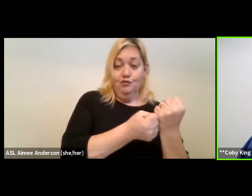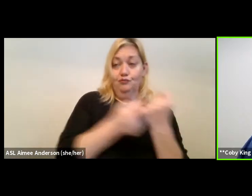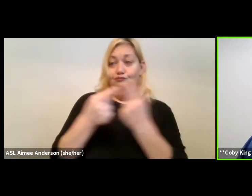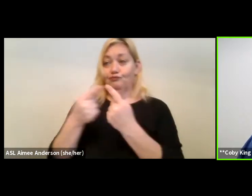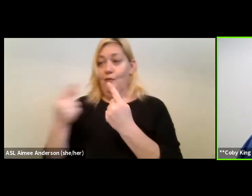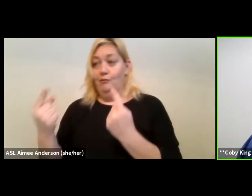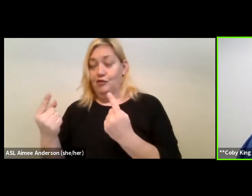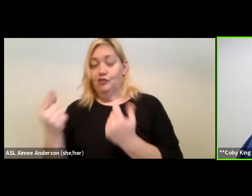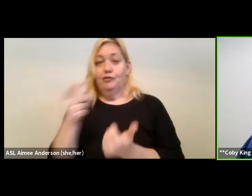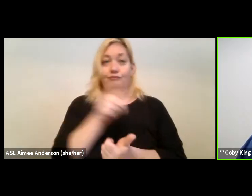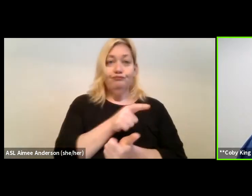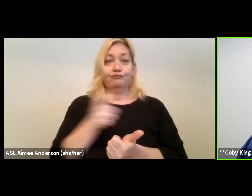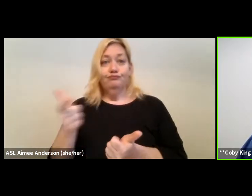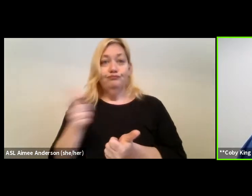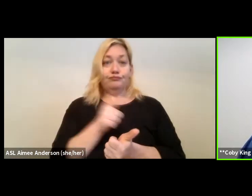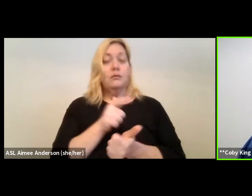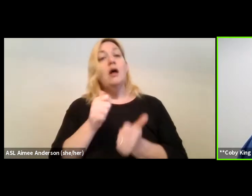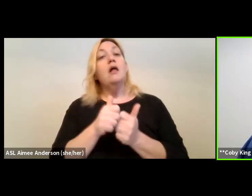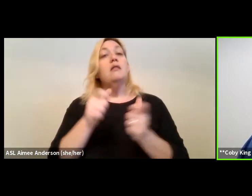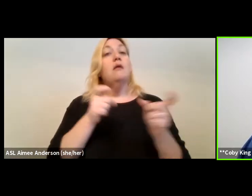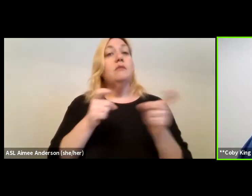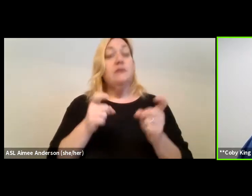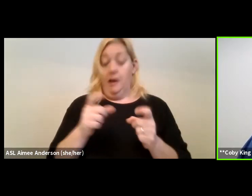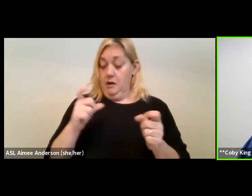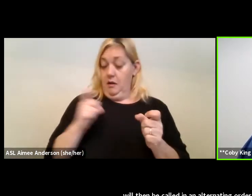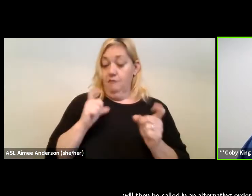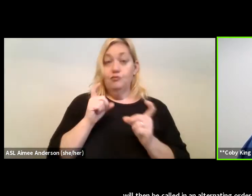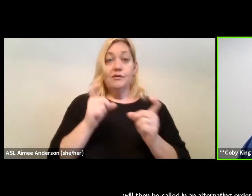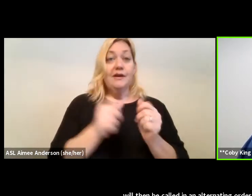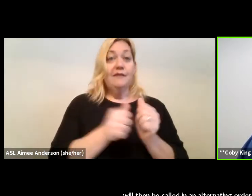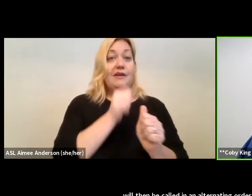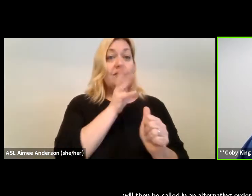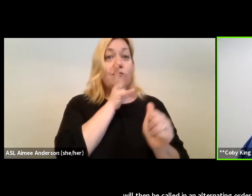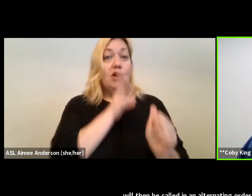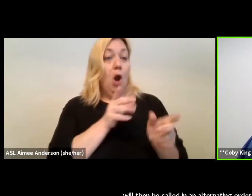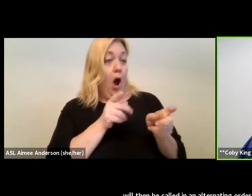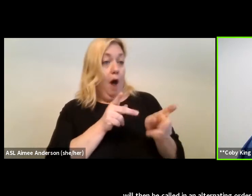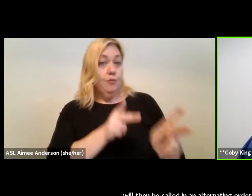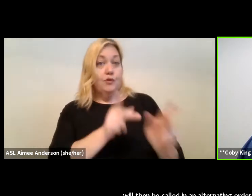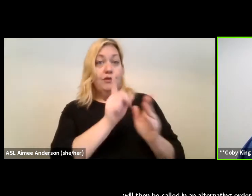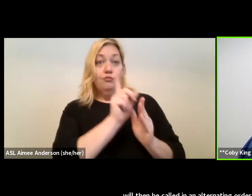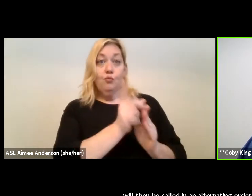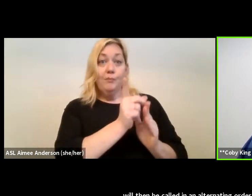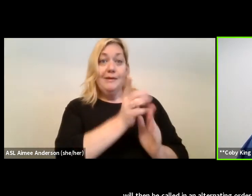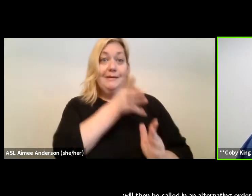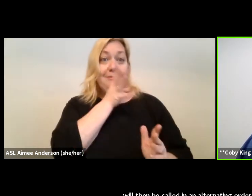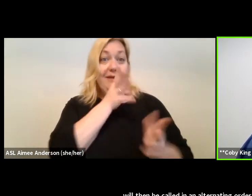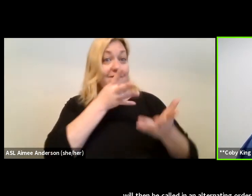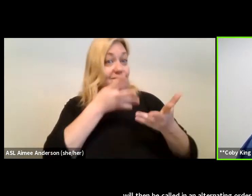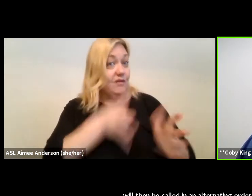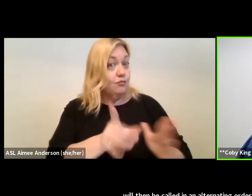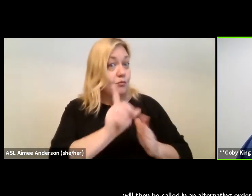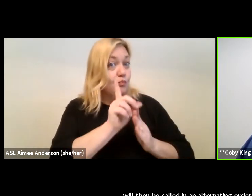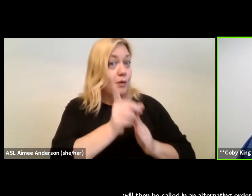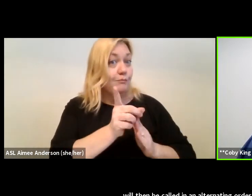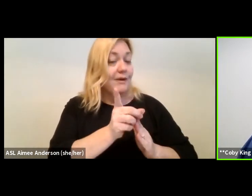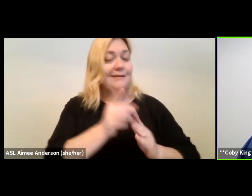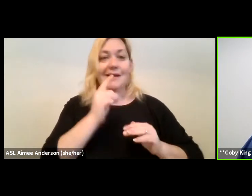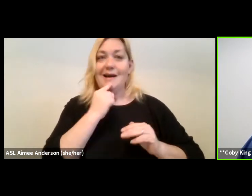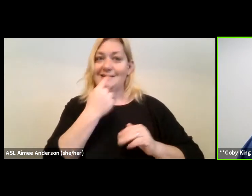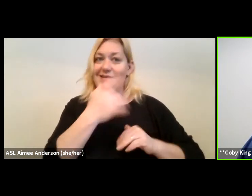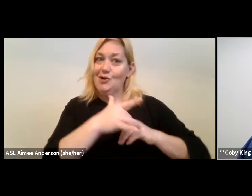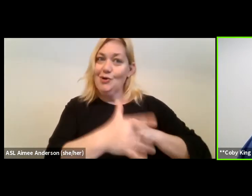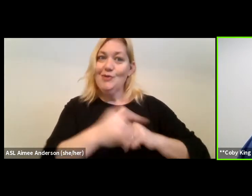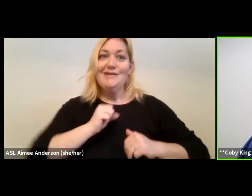in opposition. The presiding officer will give each speaker the opportunity to speak for 1 minute. After 1 minute, as I said earlier, staff